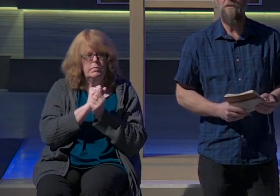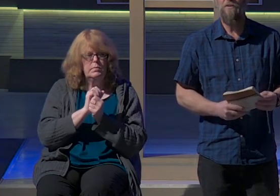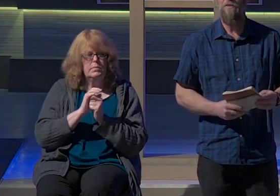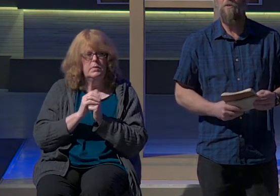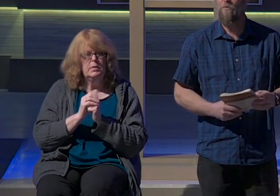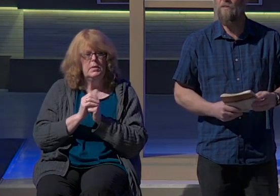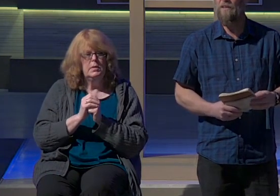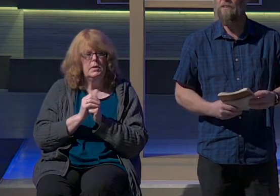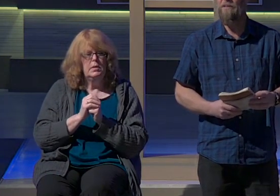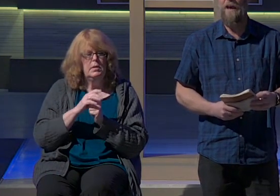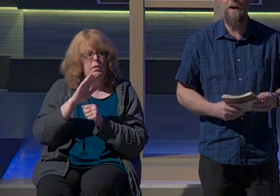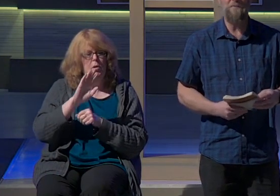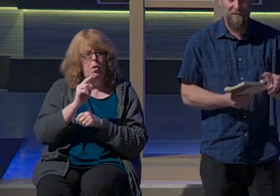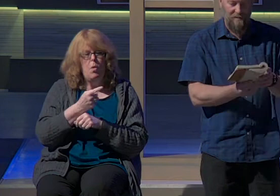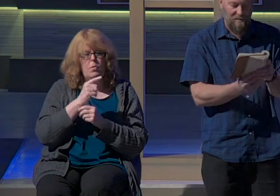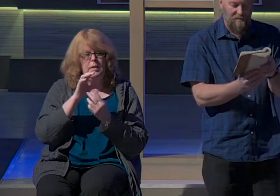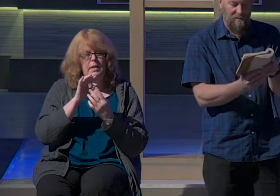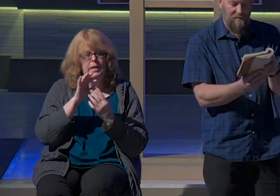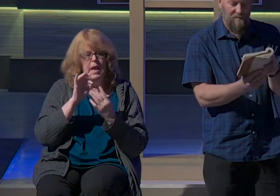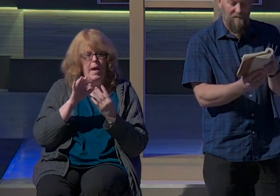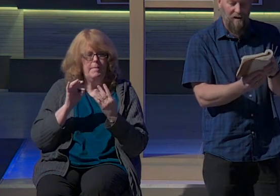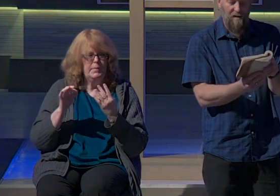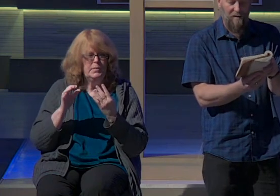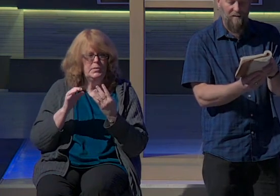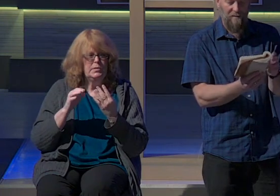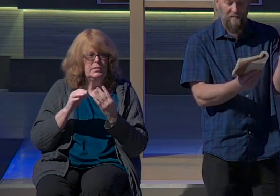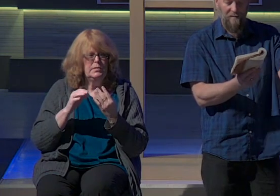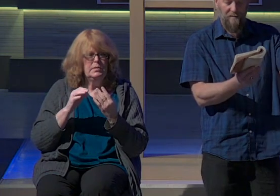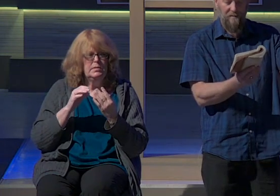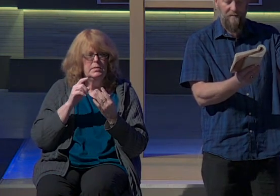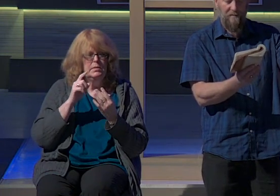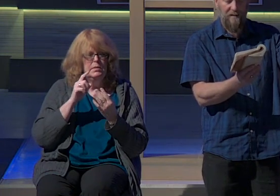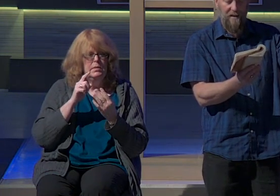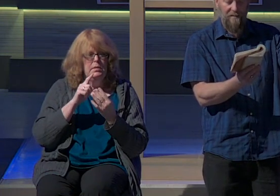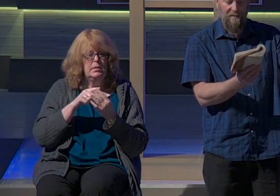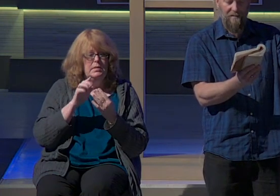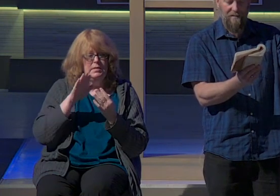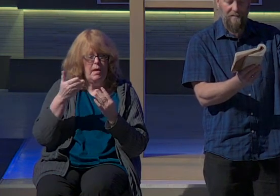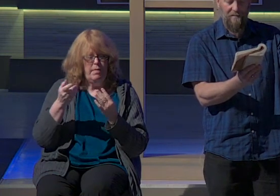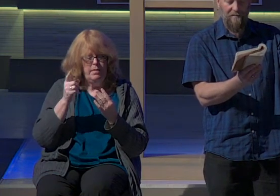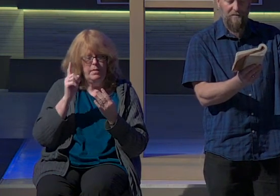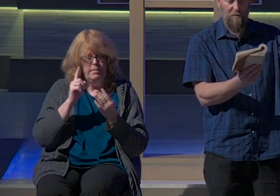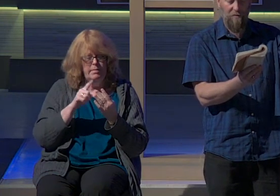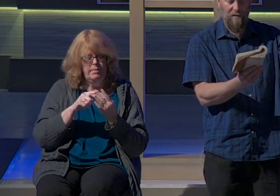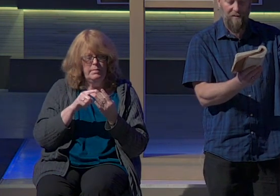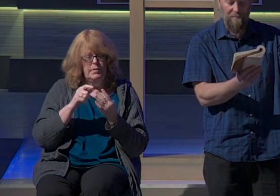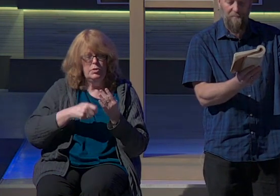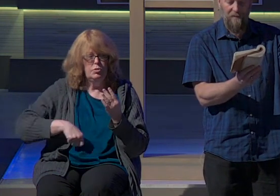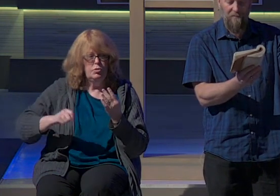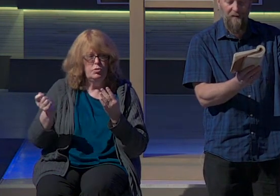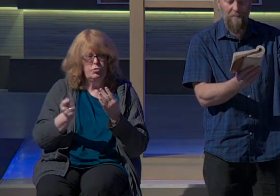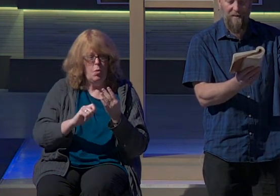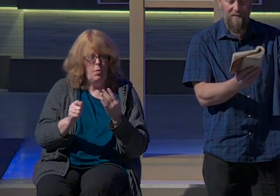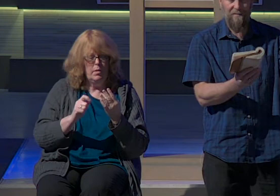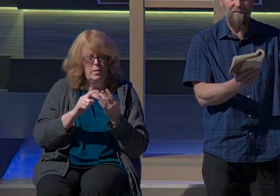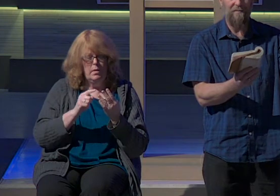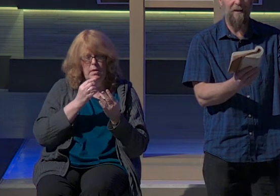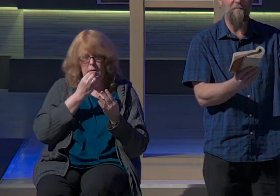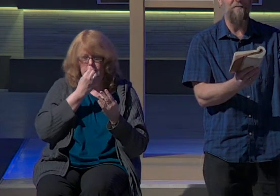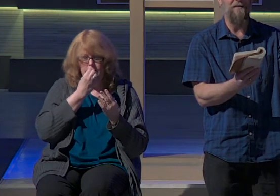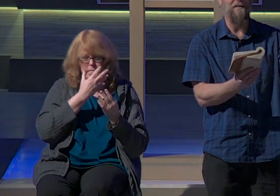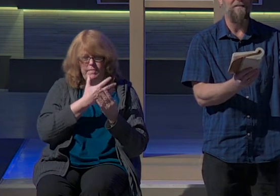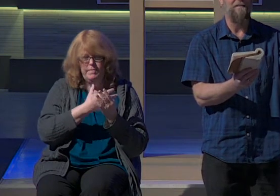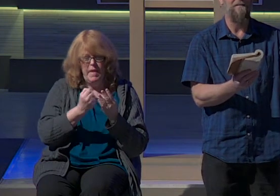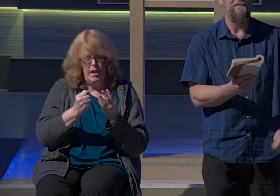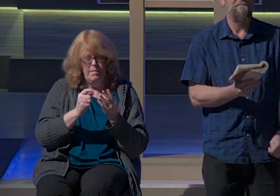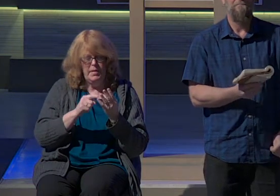Your only options are death, sword, famine,